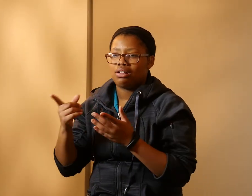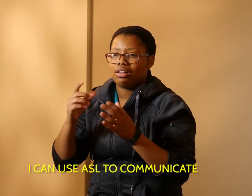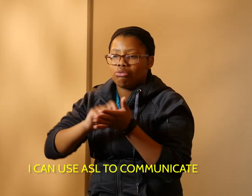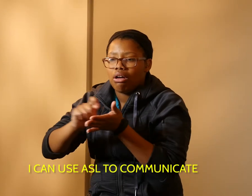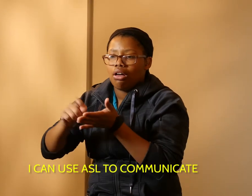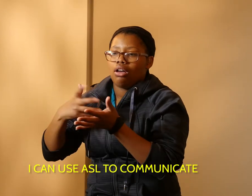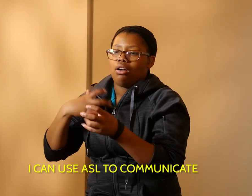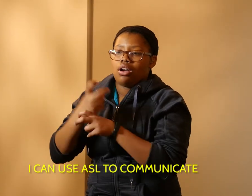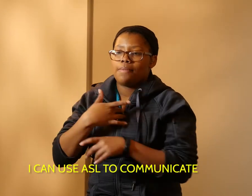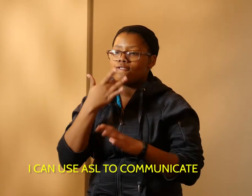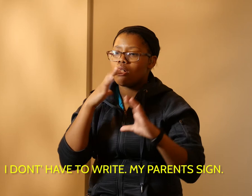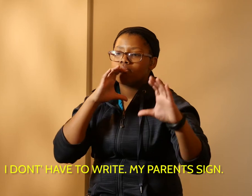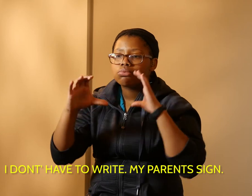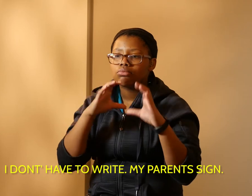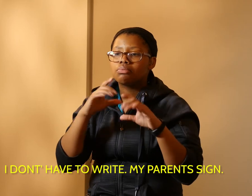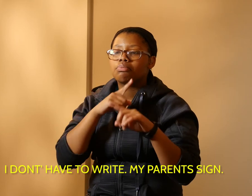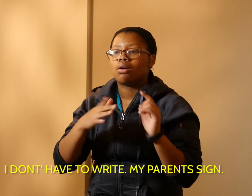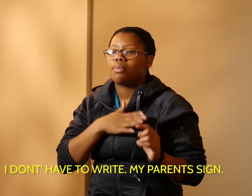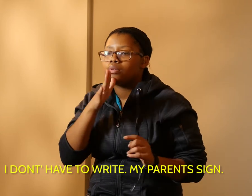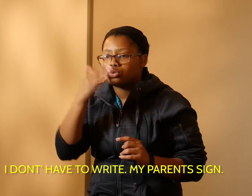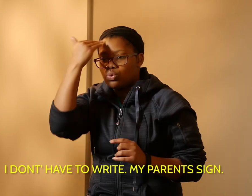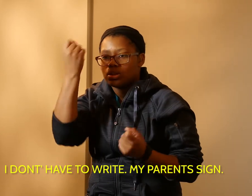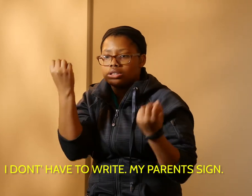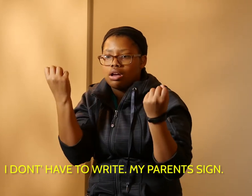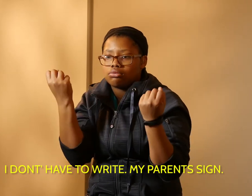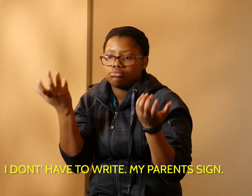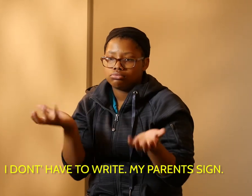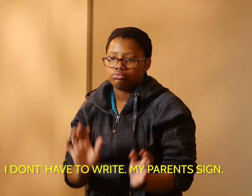I can use ASL to communicate. I don't have to write. My parents sign.